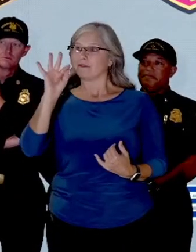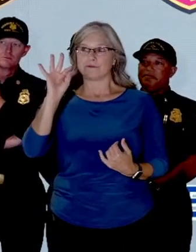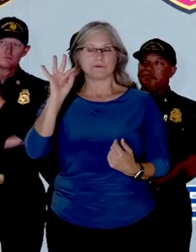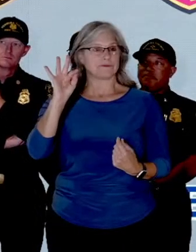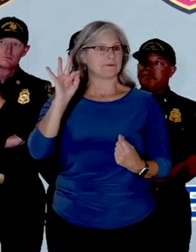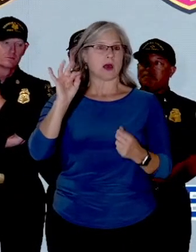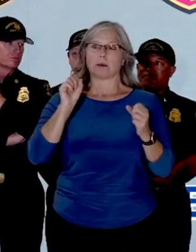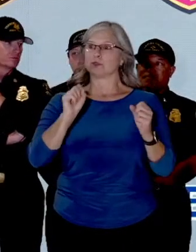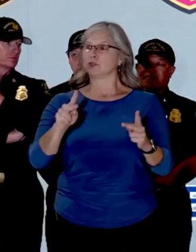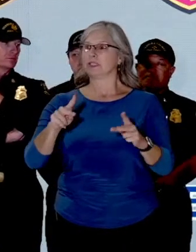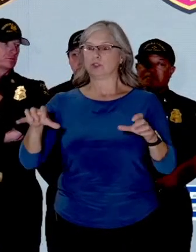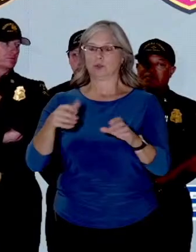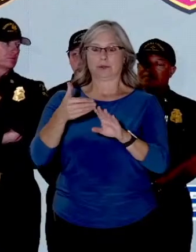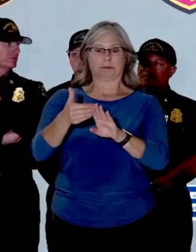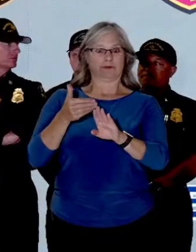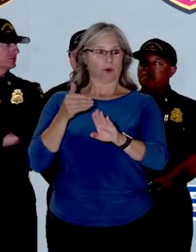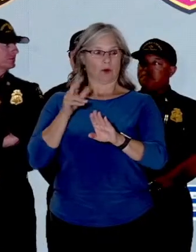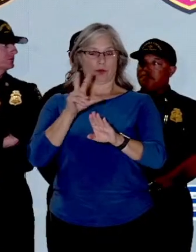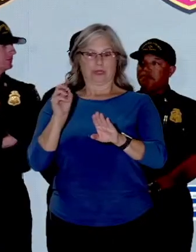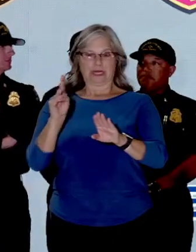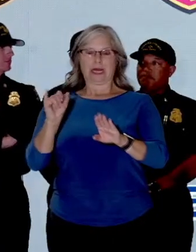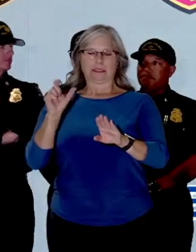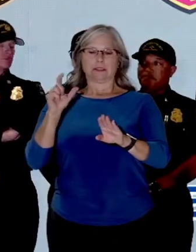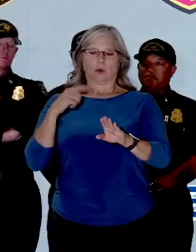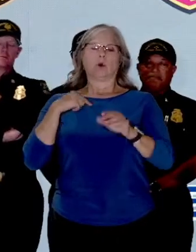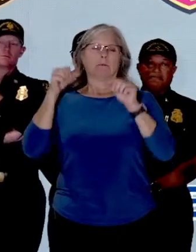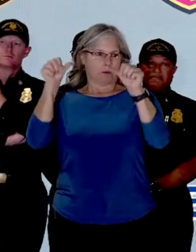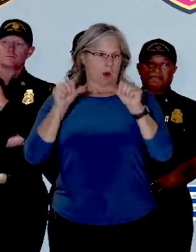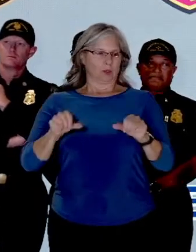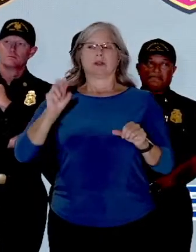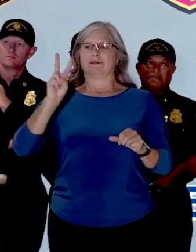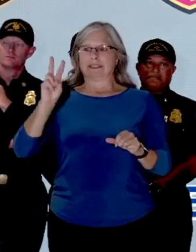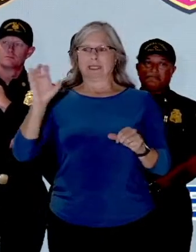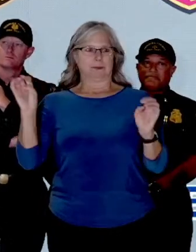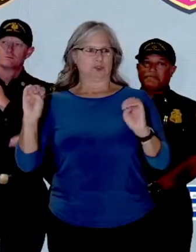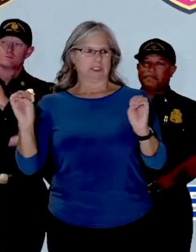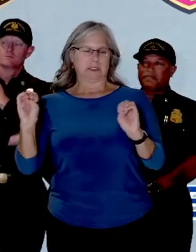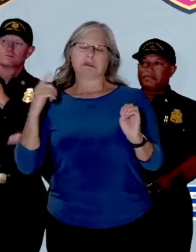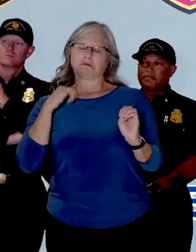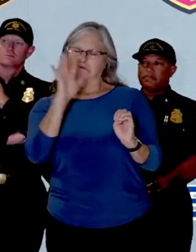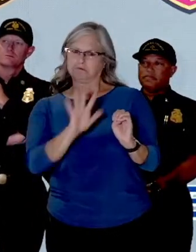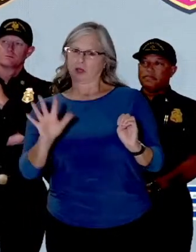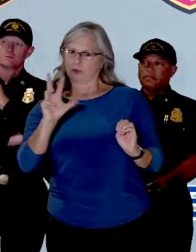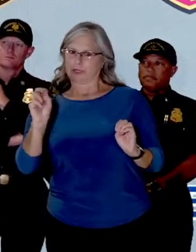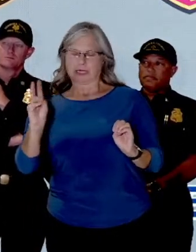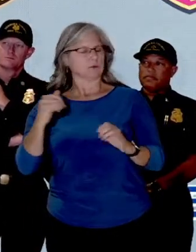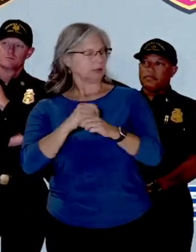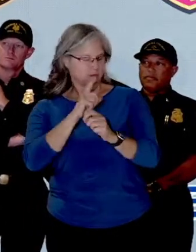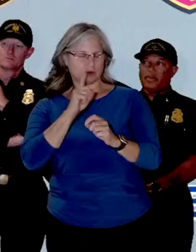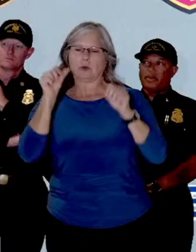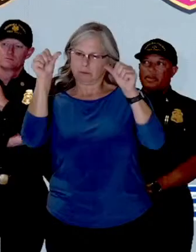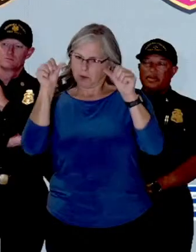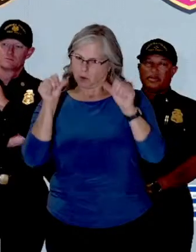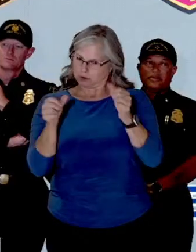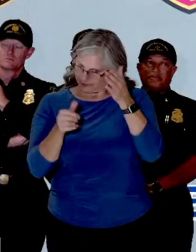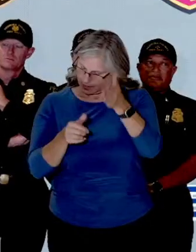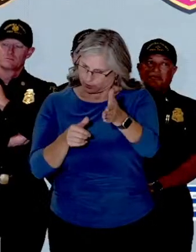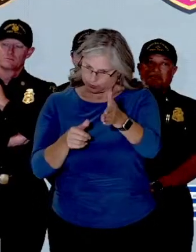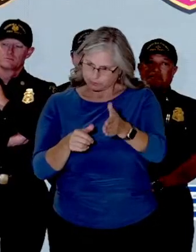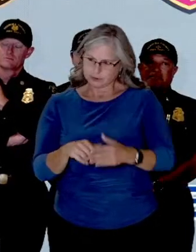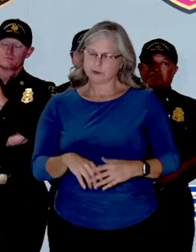an opportunity to do it sooner than that, that'll be posted on VC Emergency. But right now we're looking at about 30 days, but we will make sure that that's put on VC Emergency as